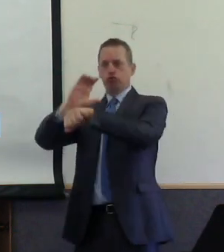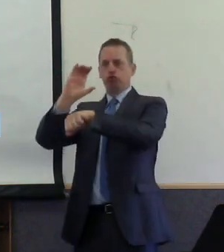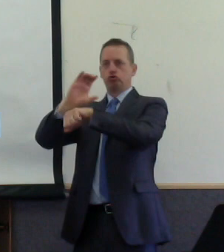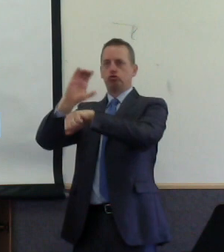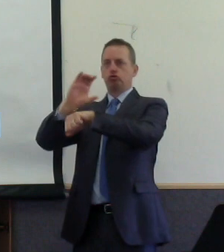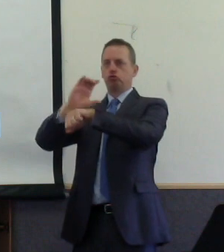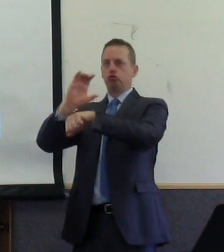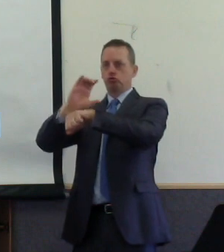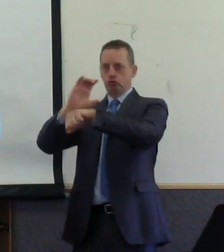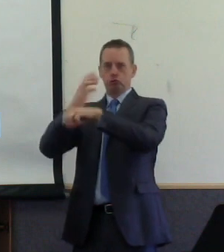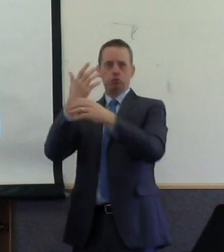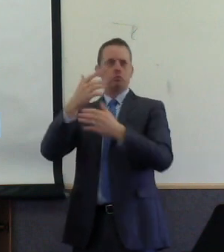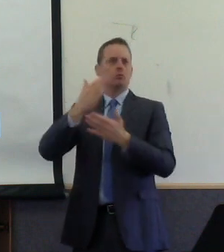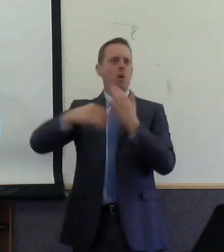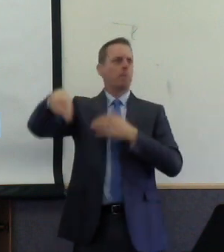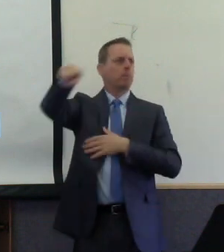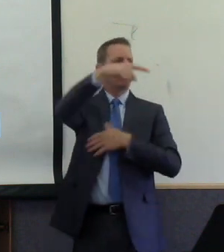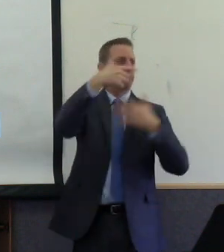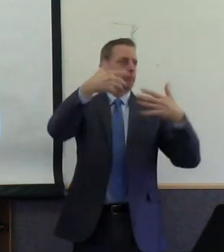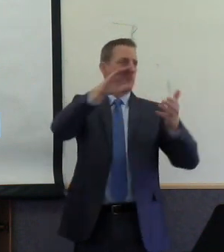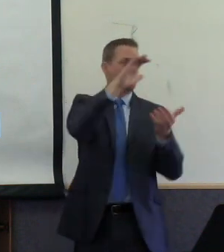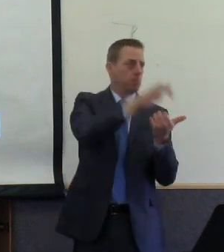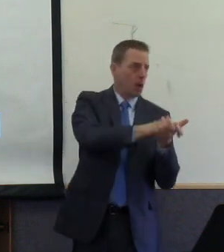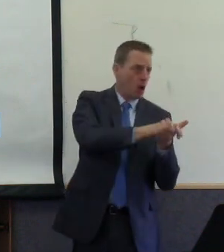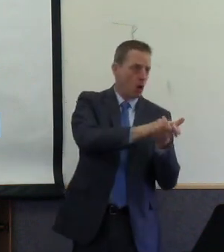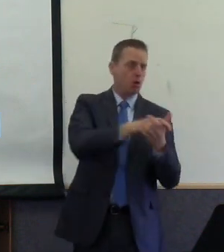So I want to talk about God and His relationship with the